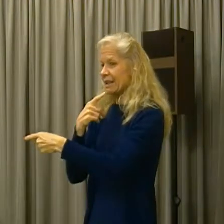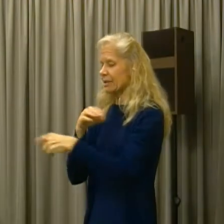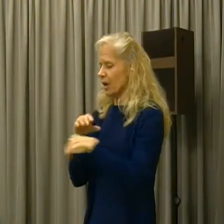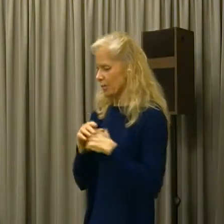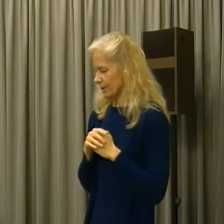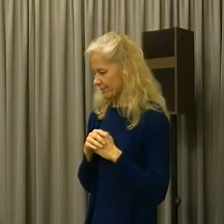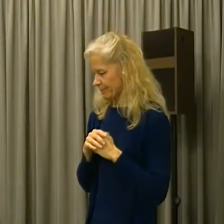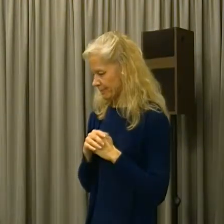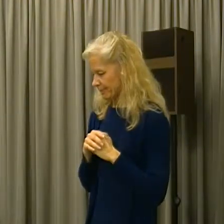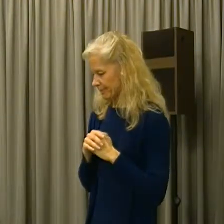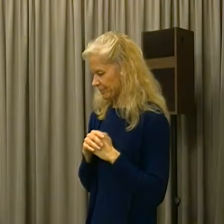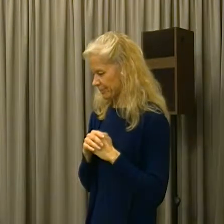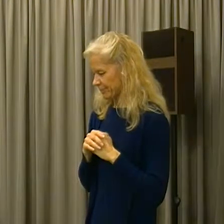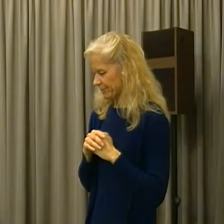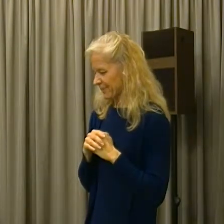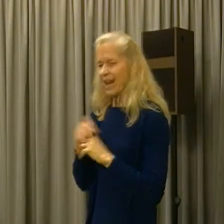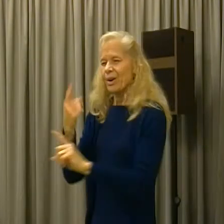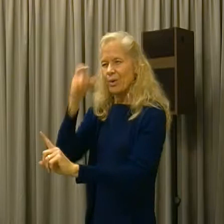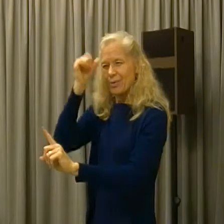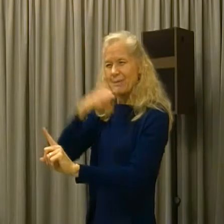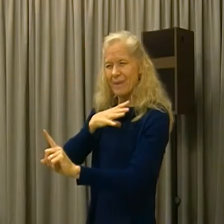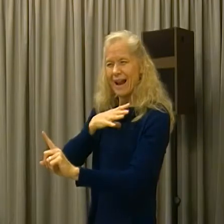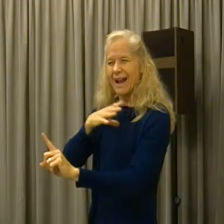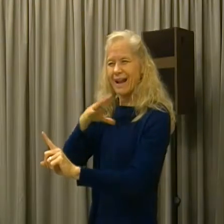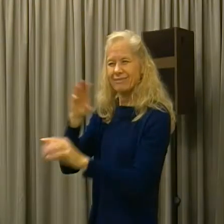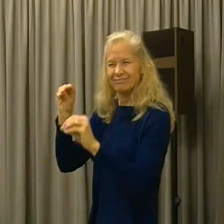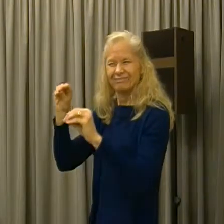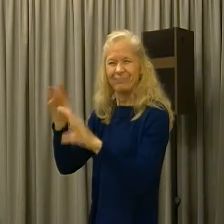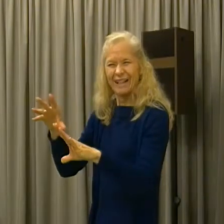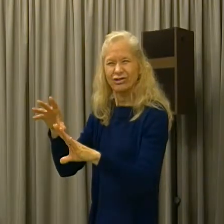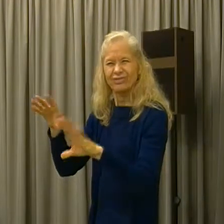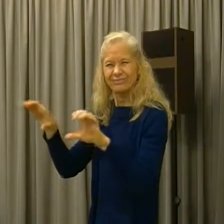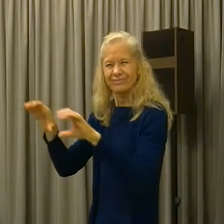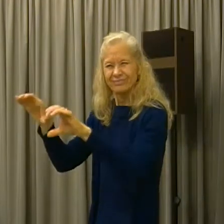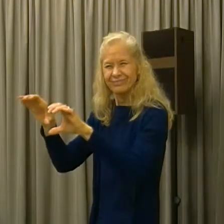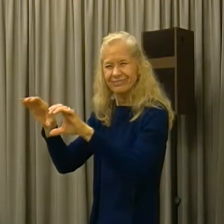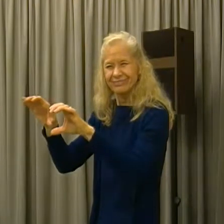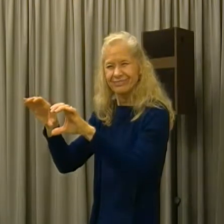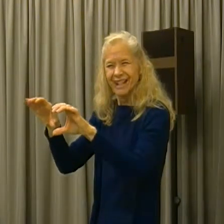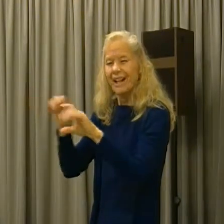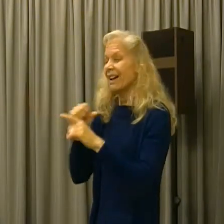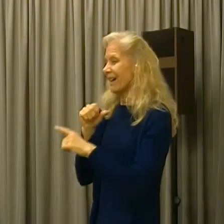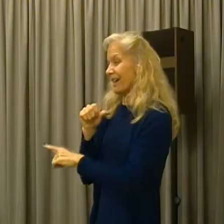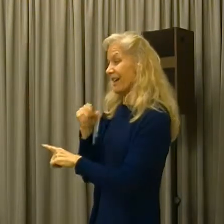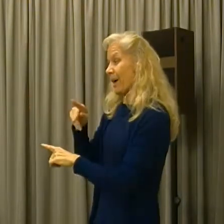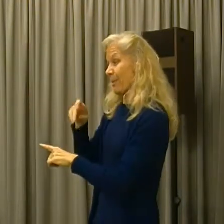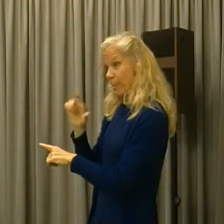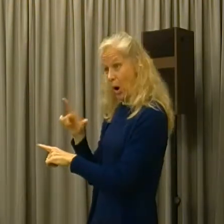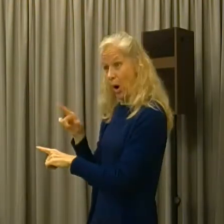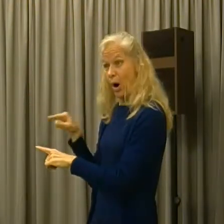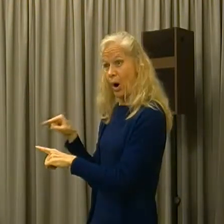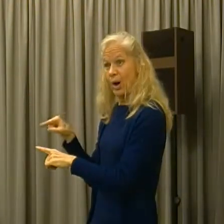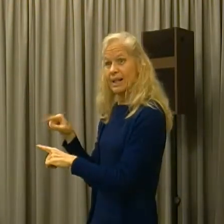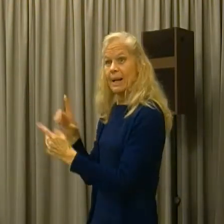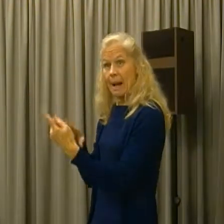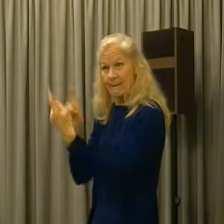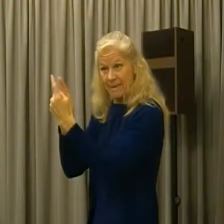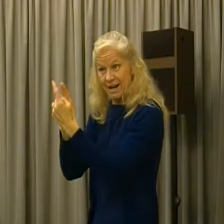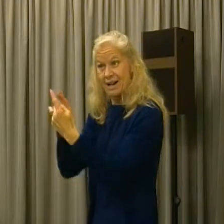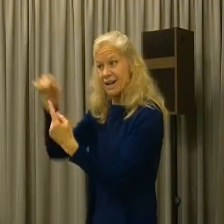Paul blinded Elymas the sorcerer. Peter rebuked Simon the sorcerer. Paul had gone on to another sorcerer in his ministry, and